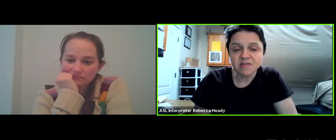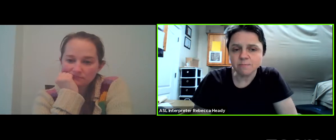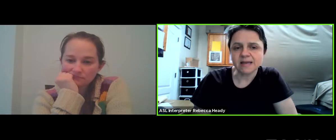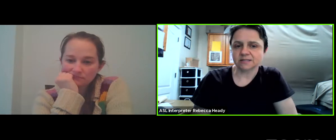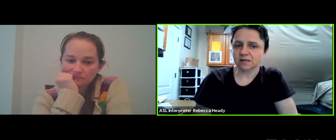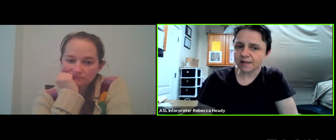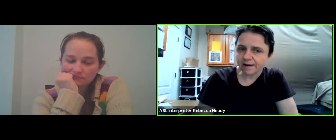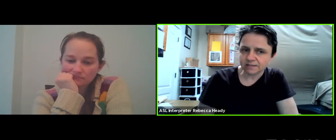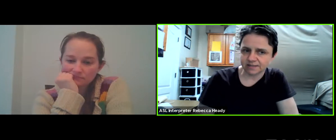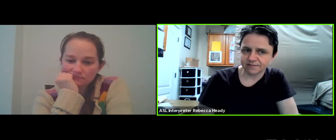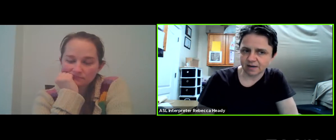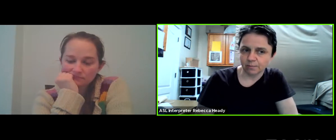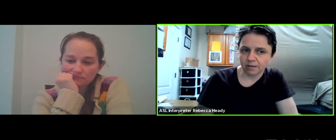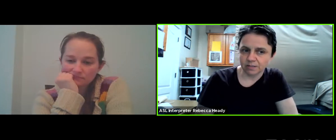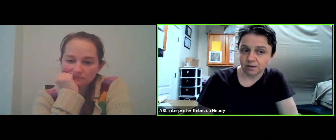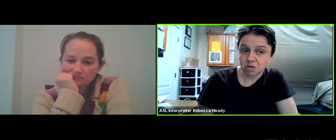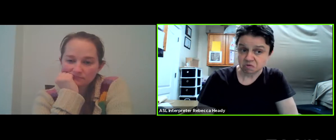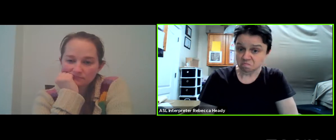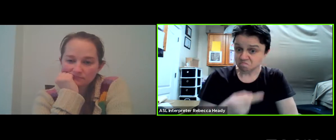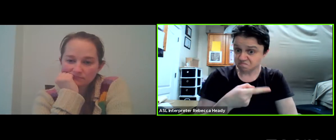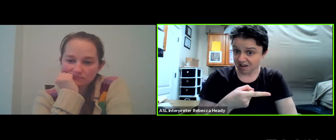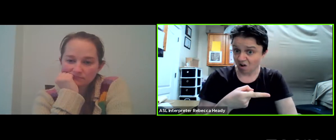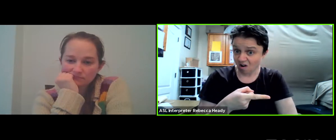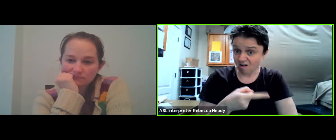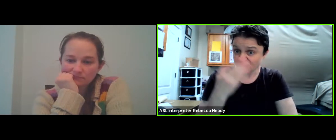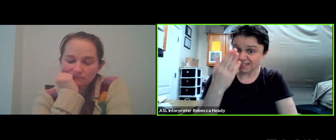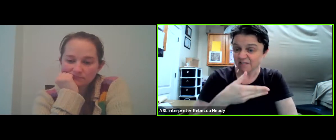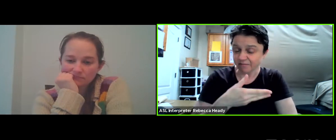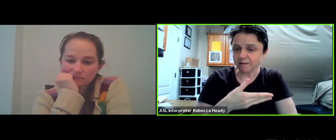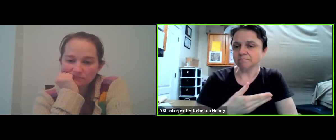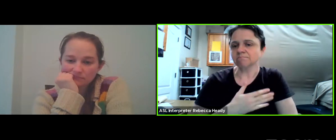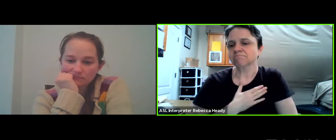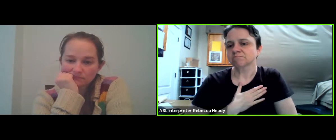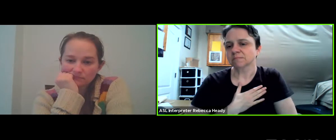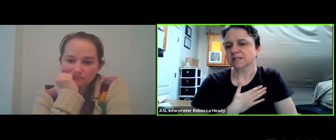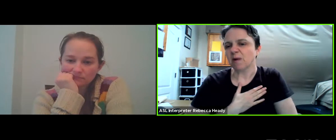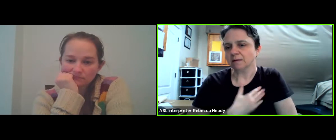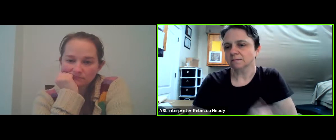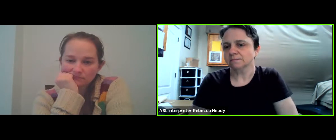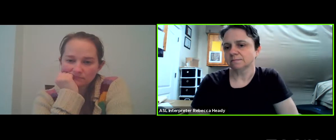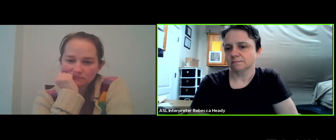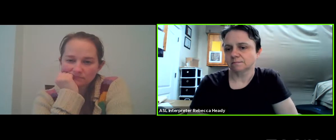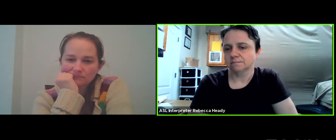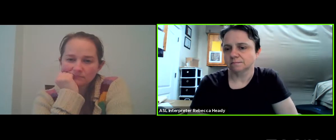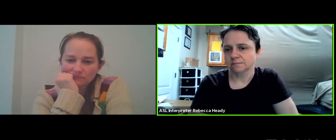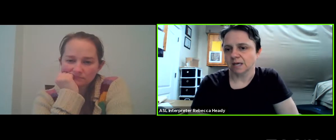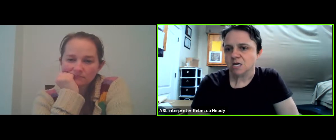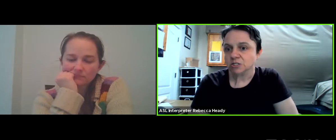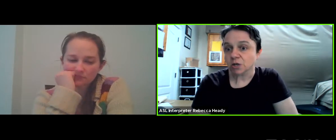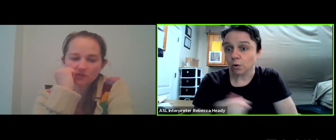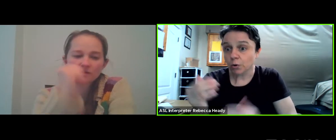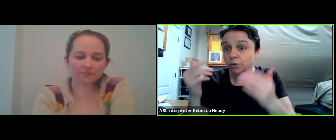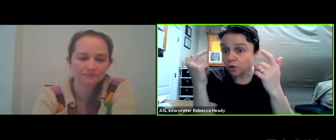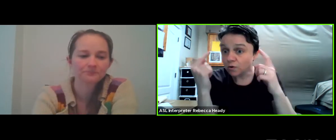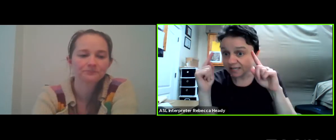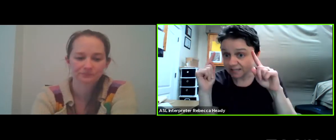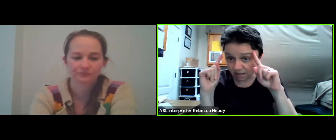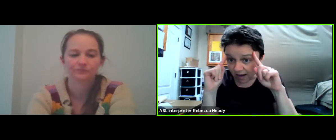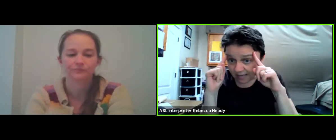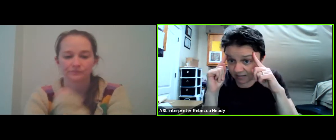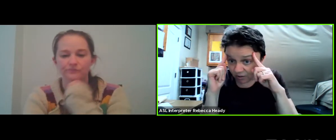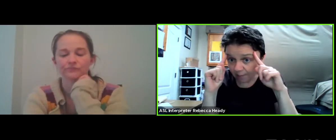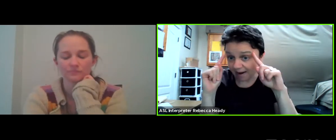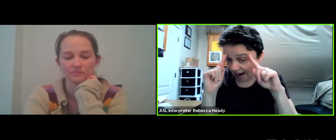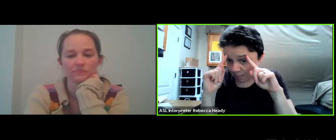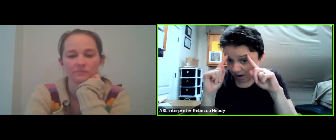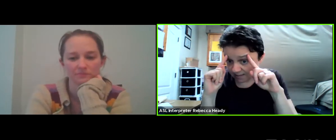raised, then make a declarative statement. That card that's out front, it's mine. So you